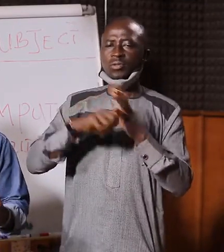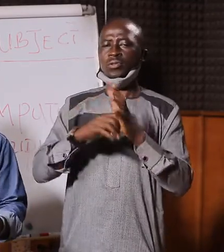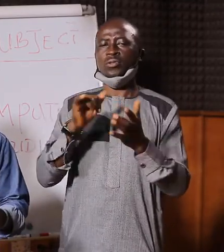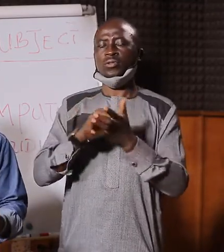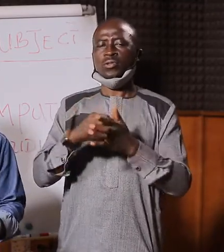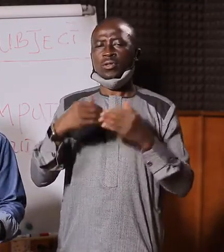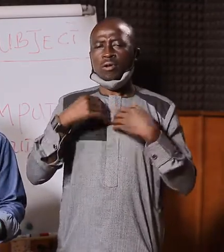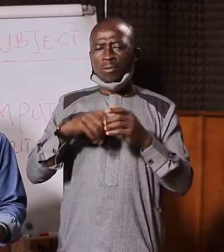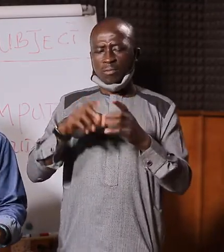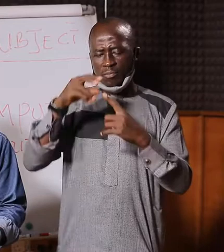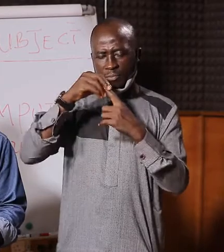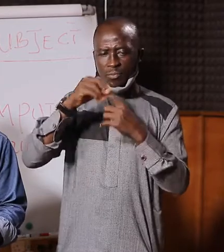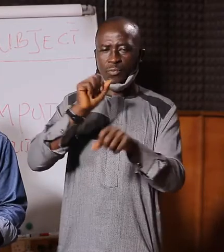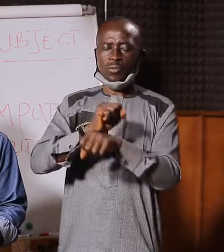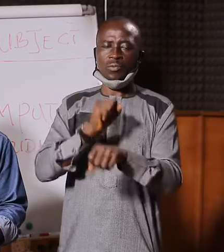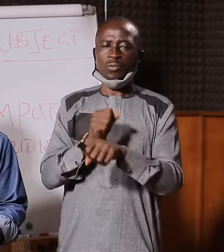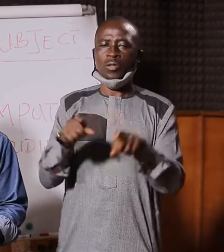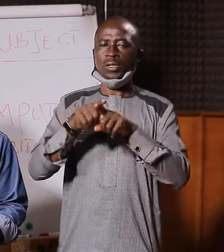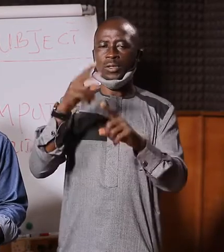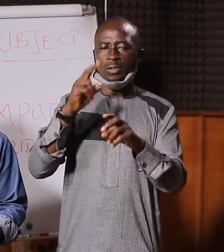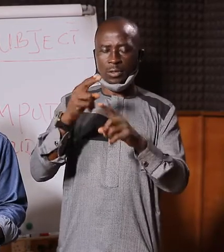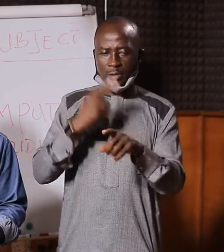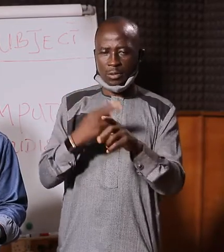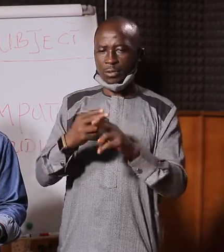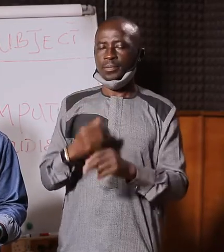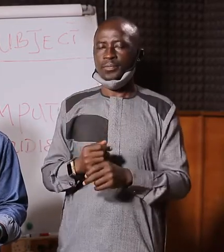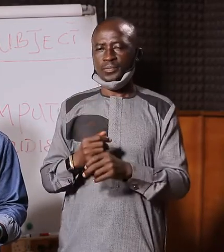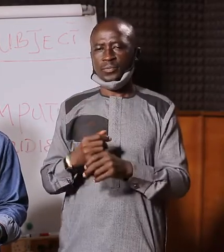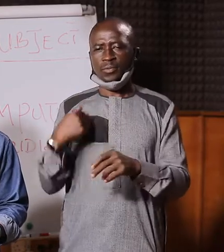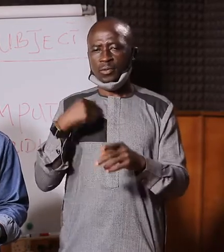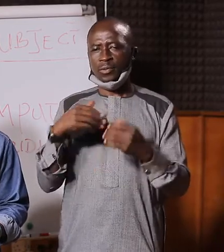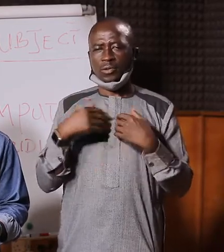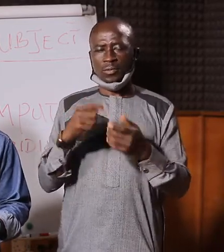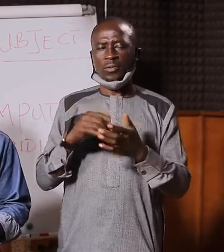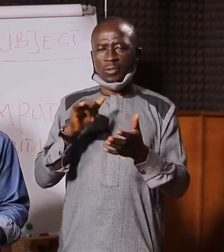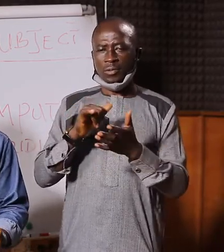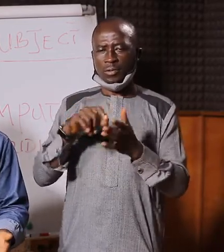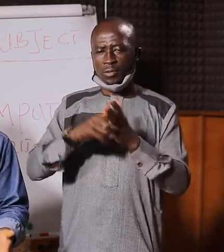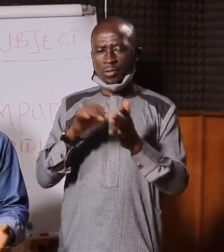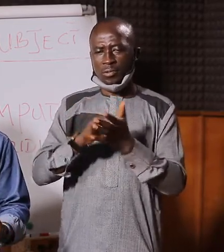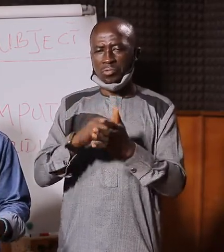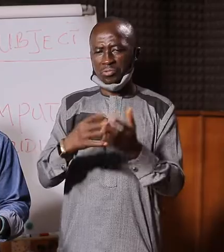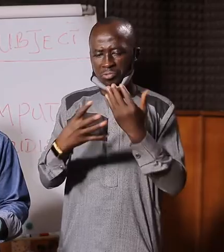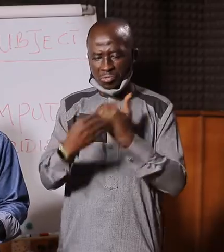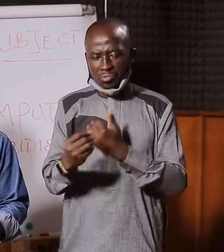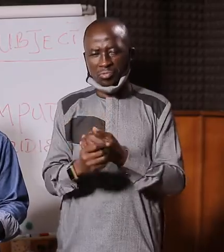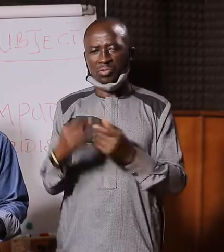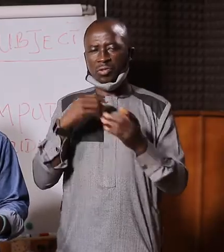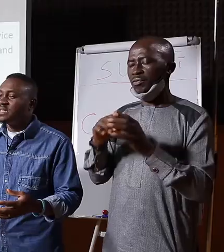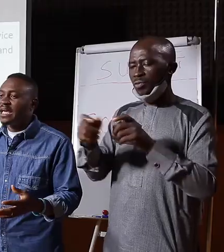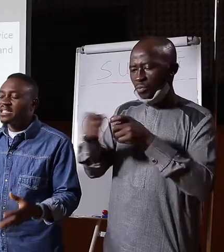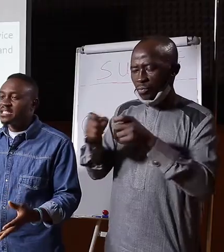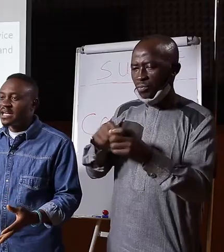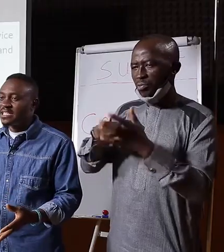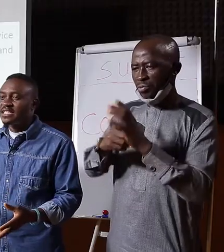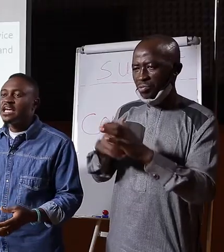perform special functions, just like their name implies. We have the keys that performs copy. We have the control key. We